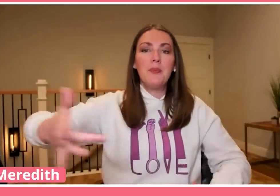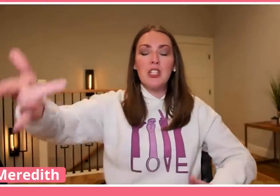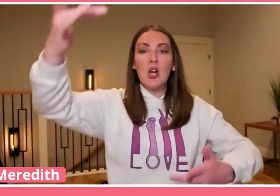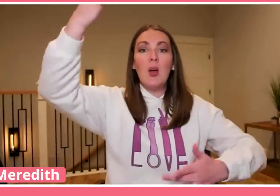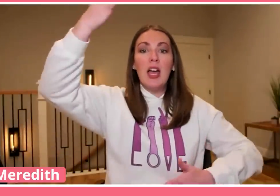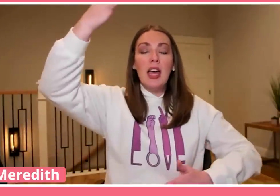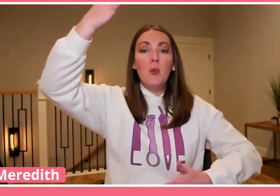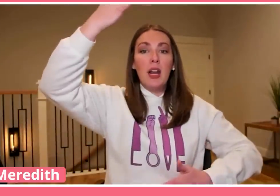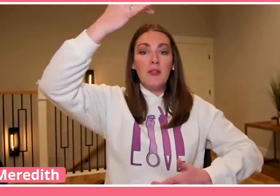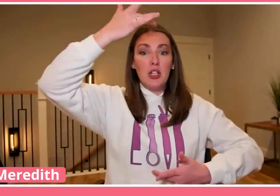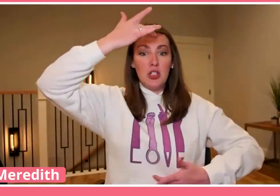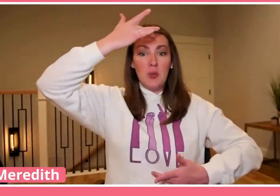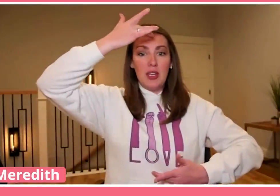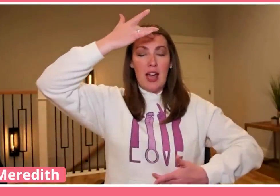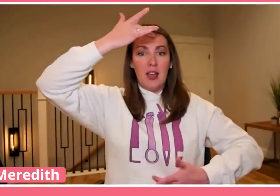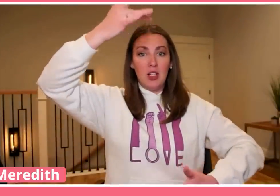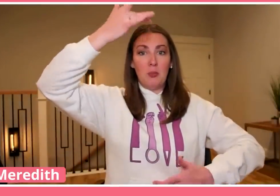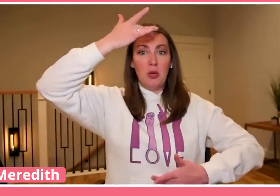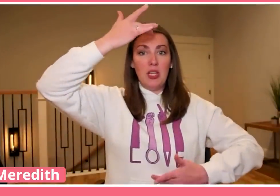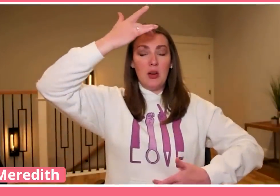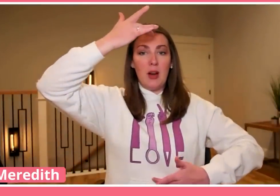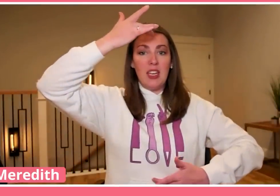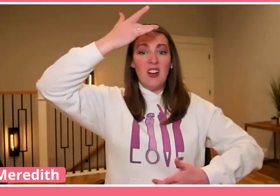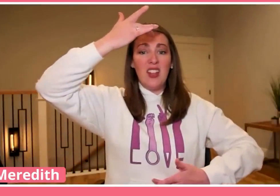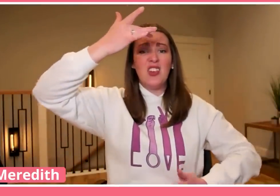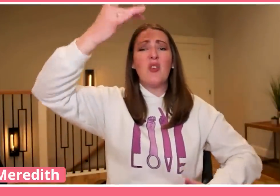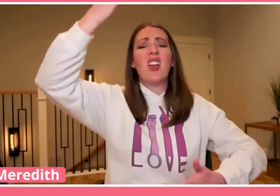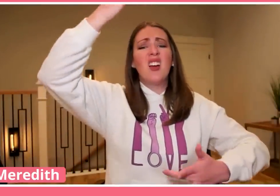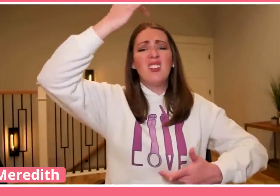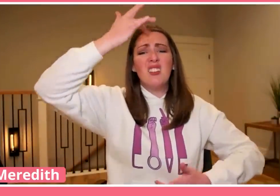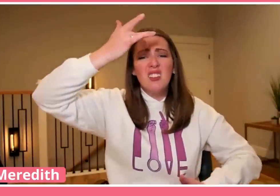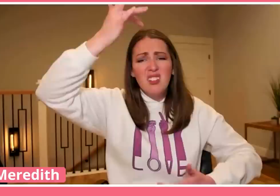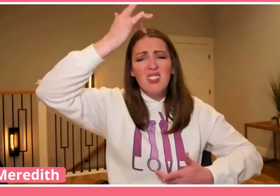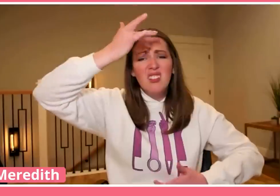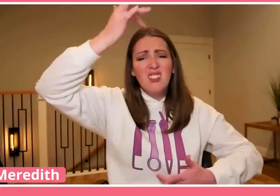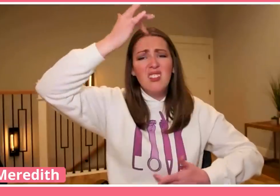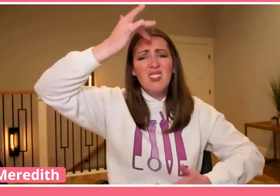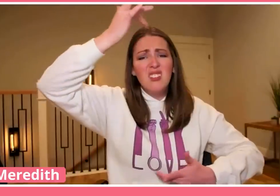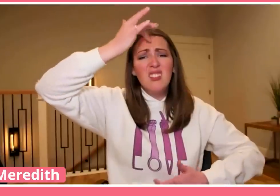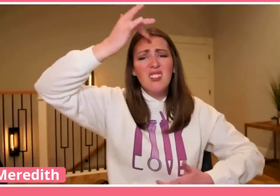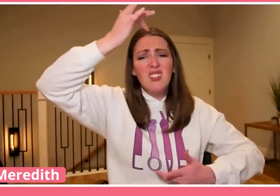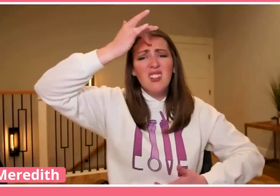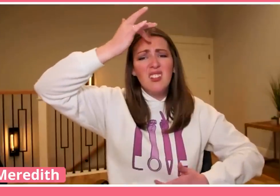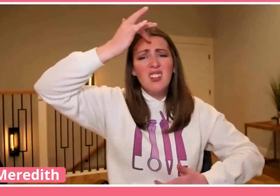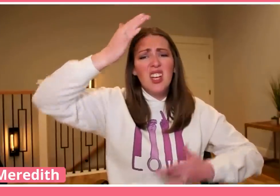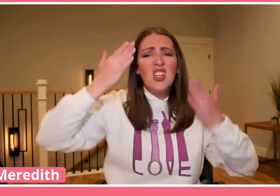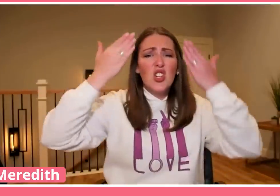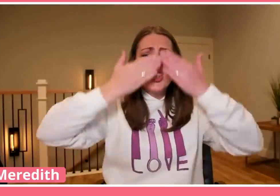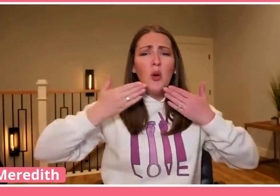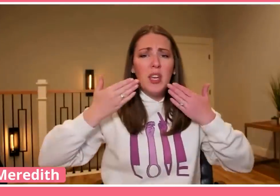So, whenever you're doing that, you're putting it right here and then you're going, you're showing